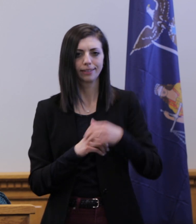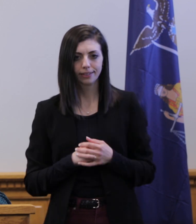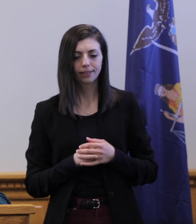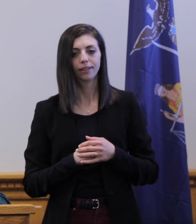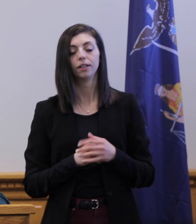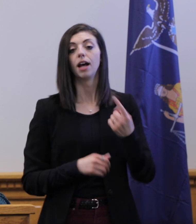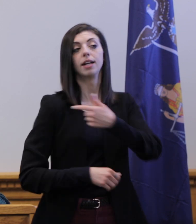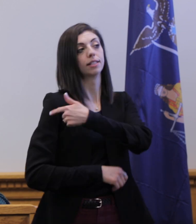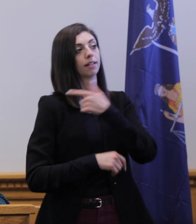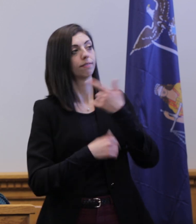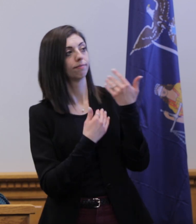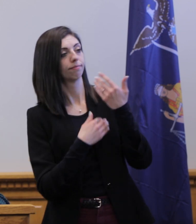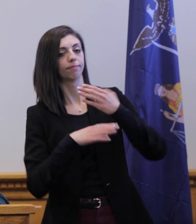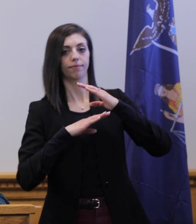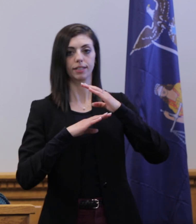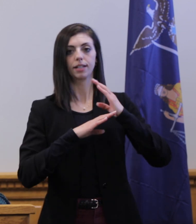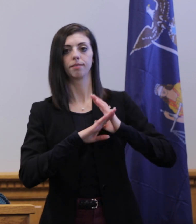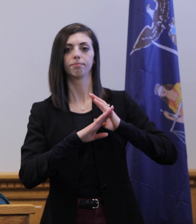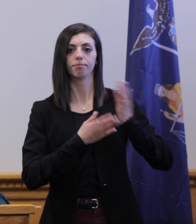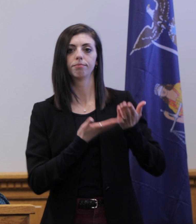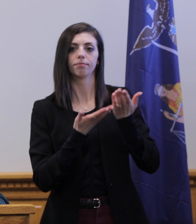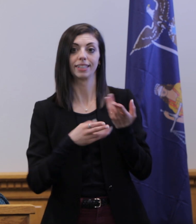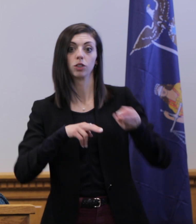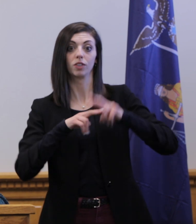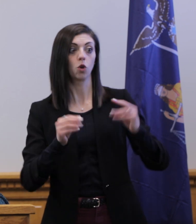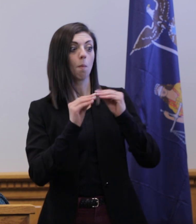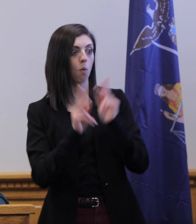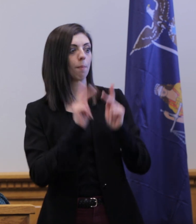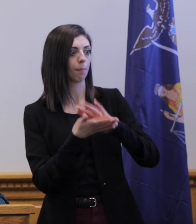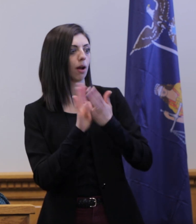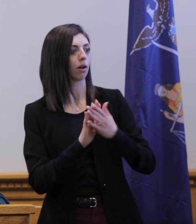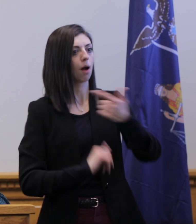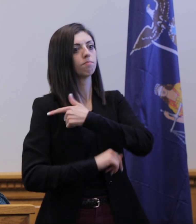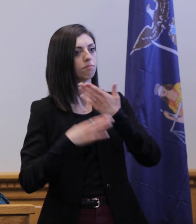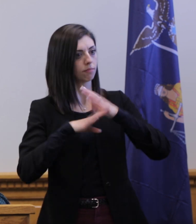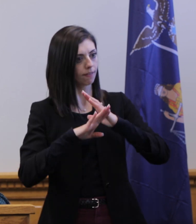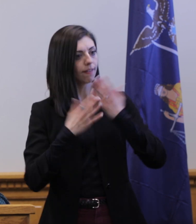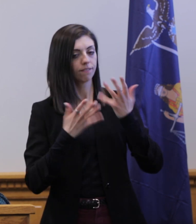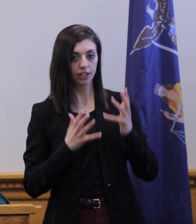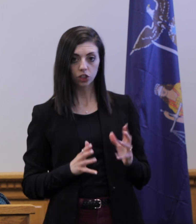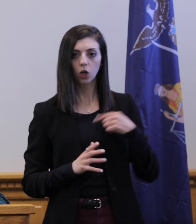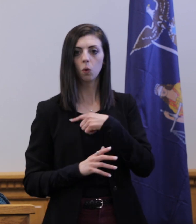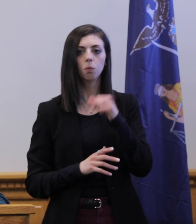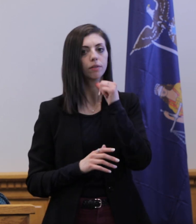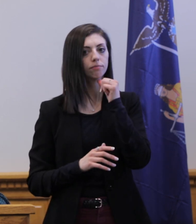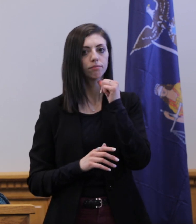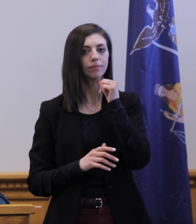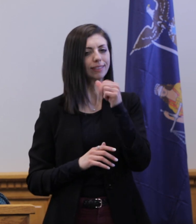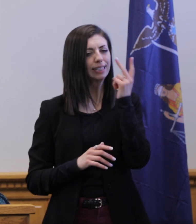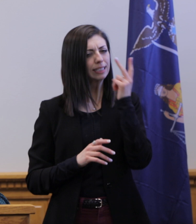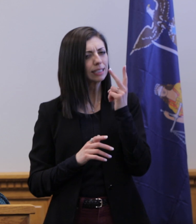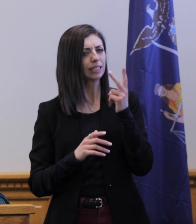vaccine supply increases and more residents get vaccinated, we have not seen case numbers continuously decrease as